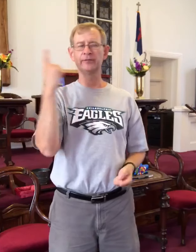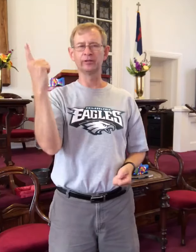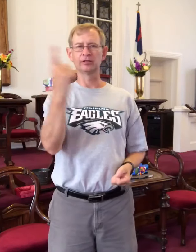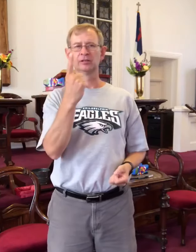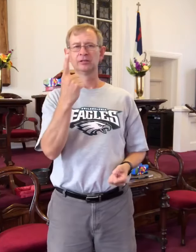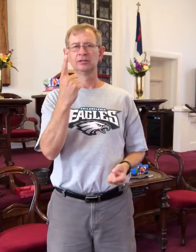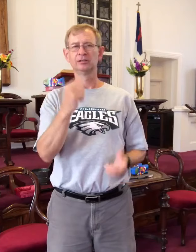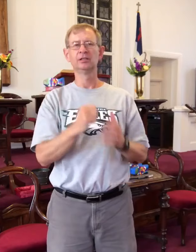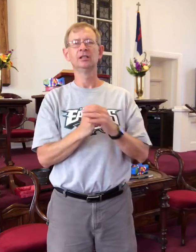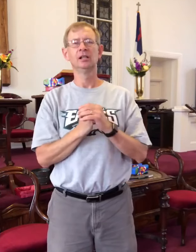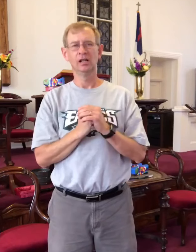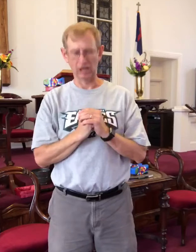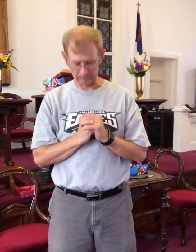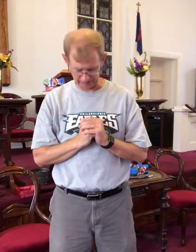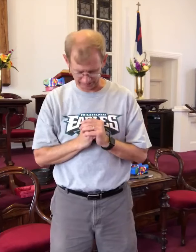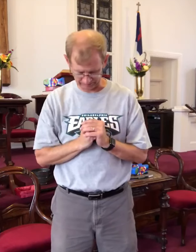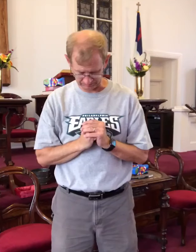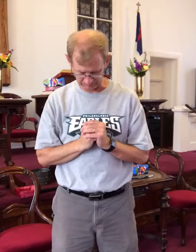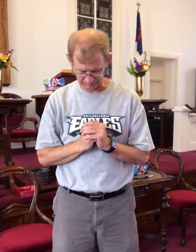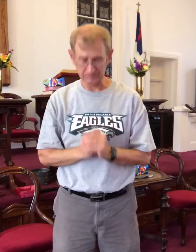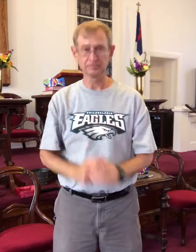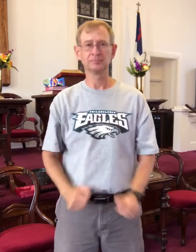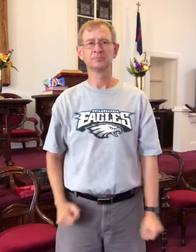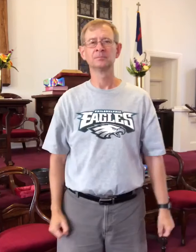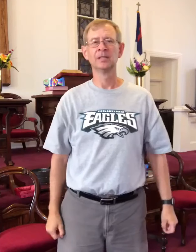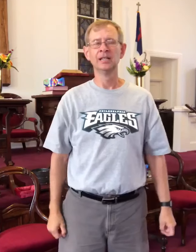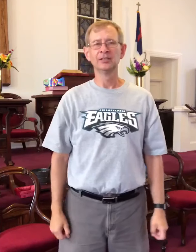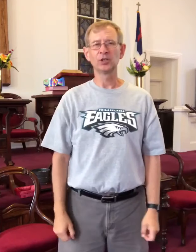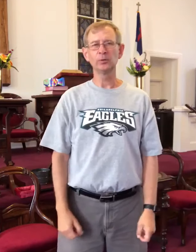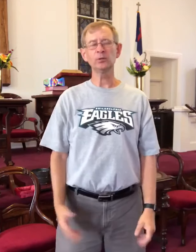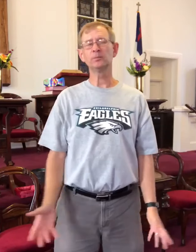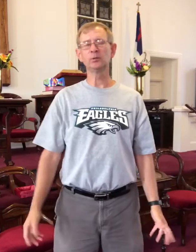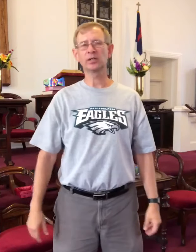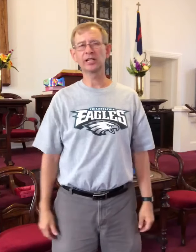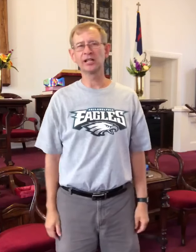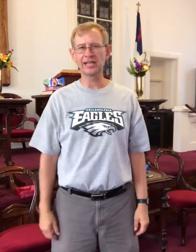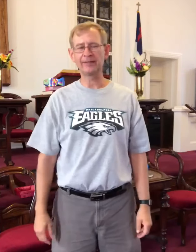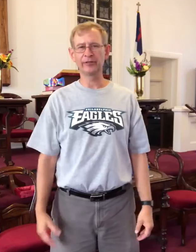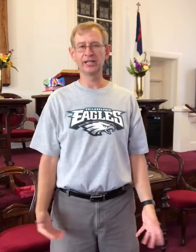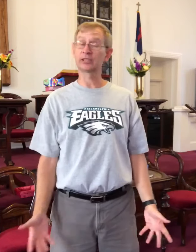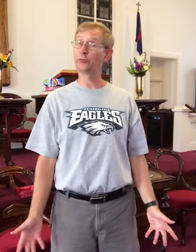forever. Amen. So we will be working on that for the next 4